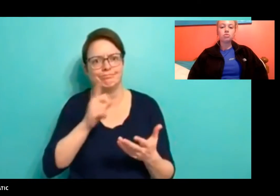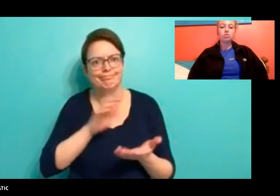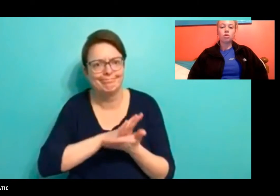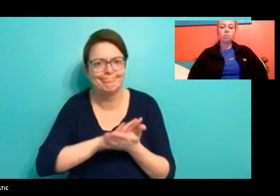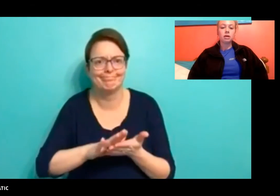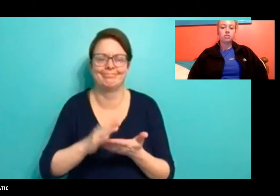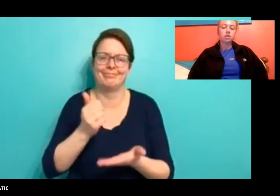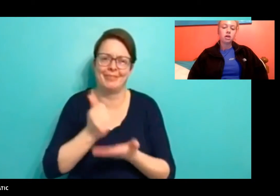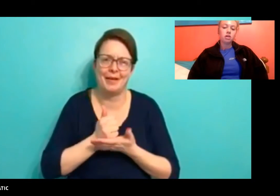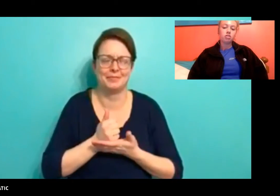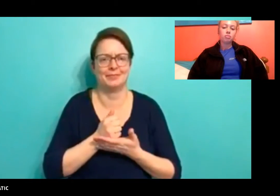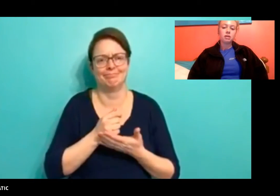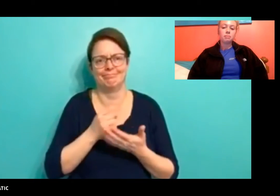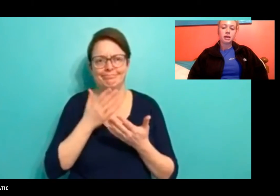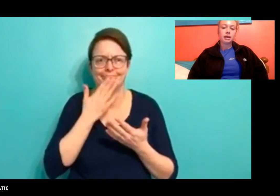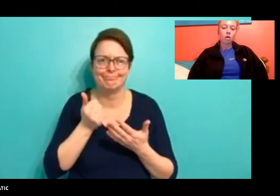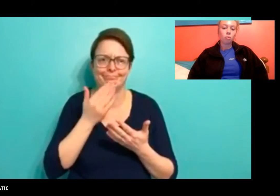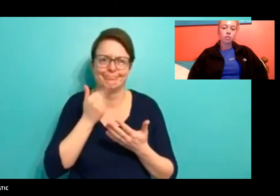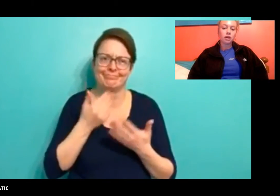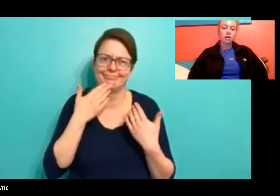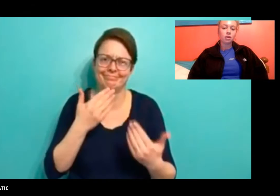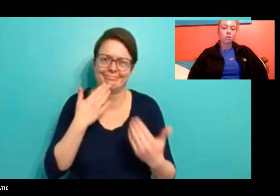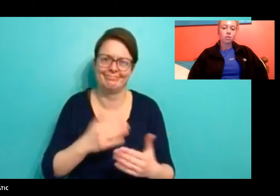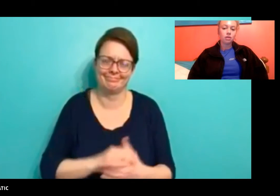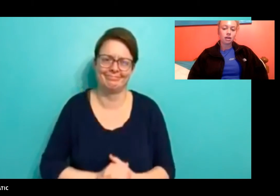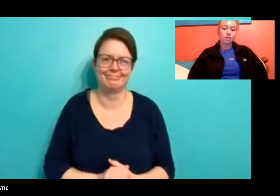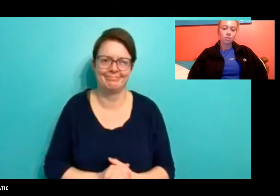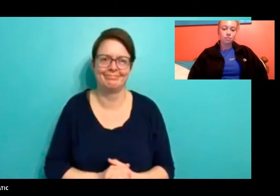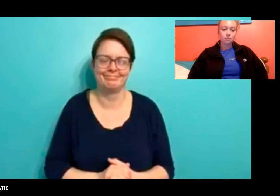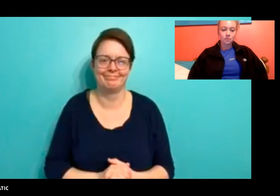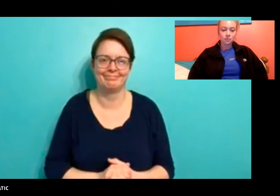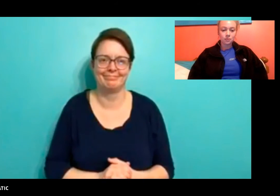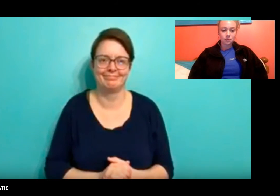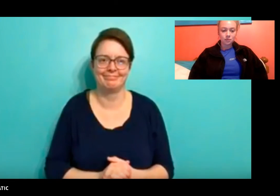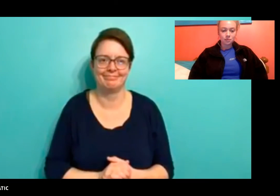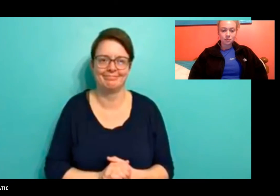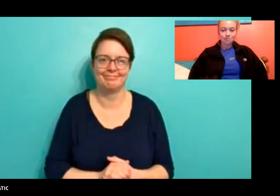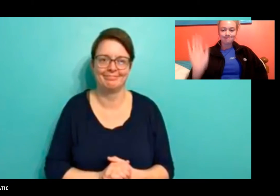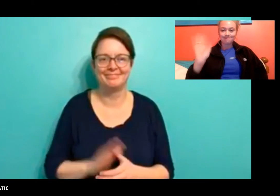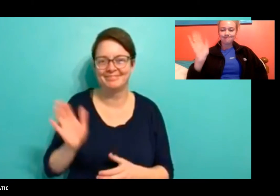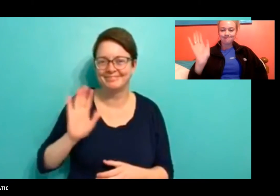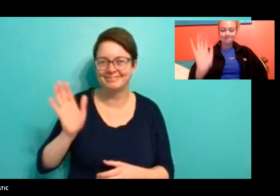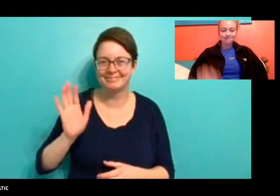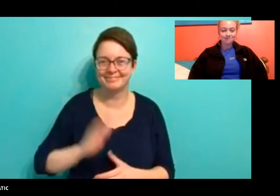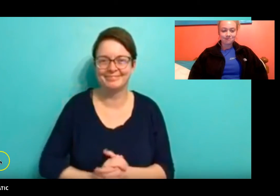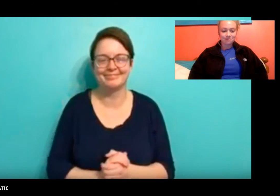Thank you so much. You've been a big help. Thank you. Thank you. Bye.